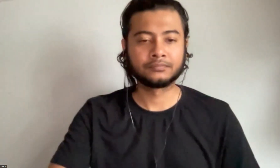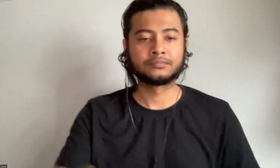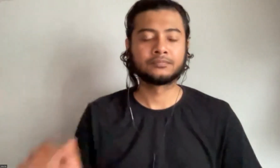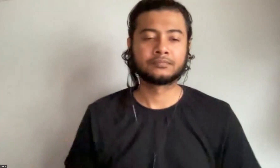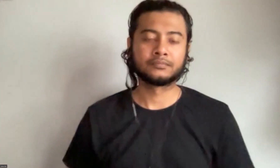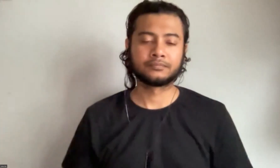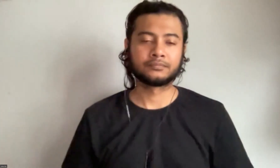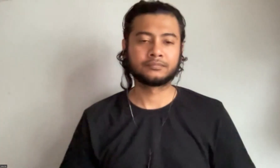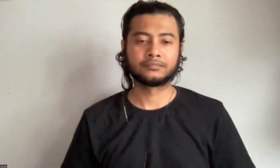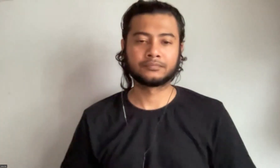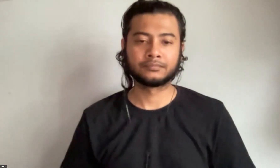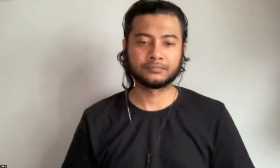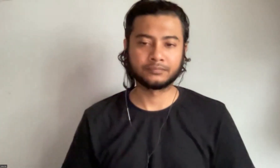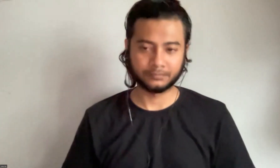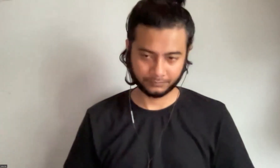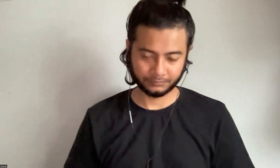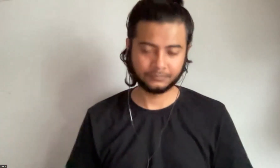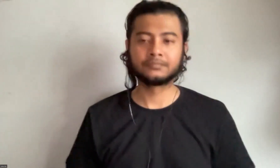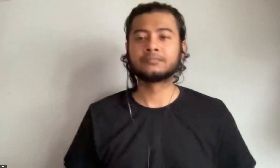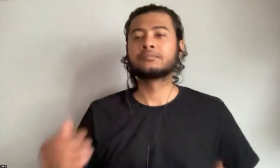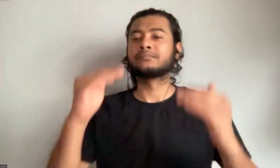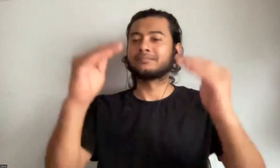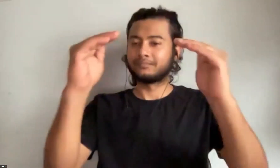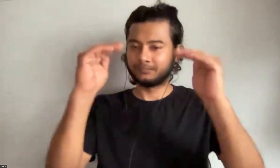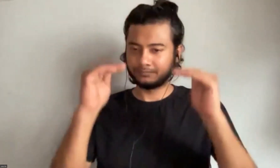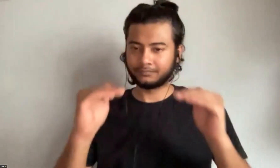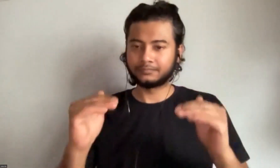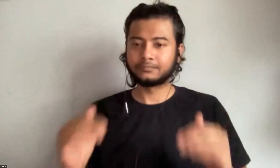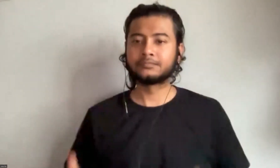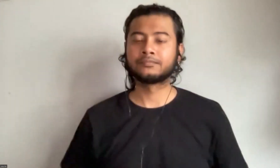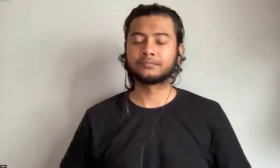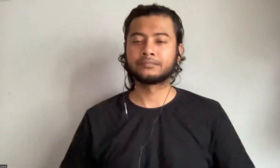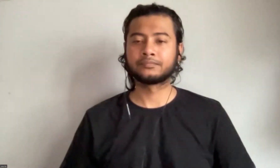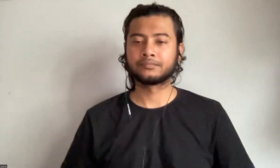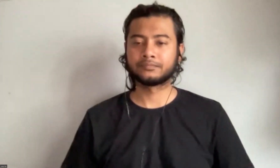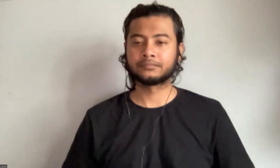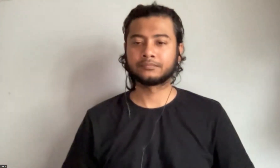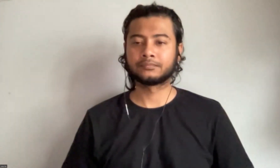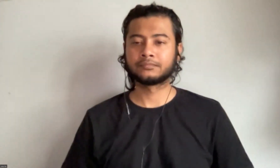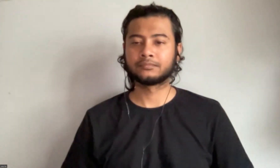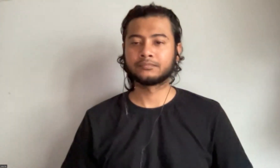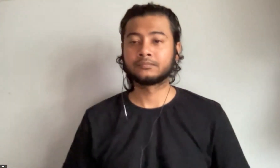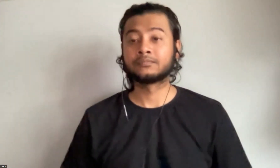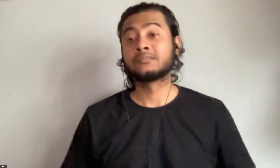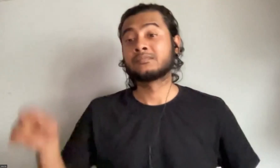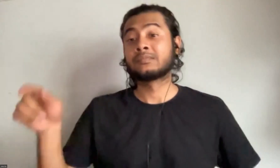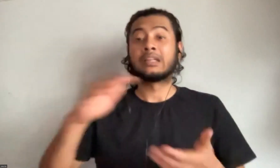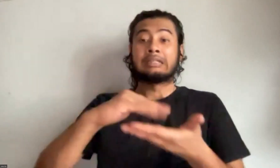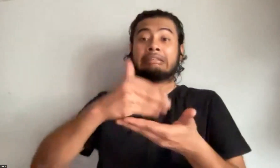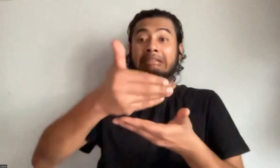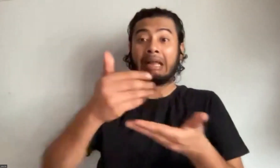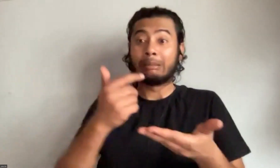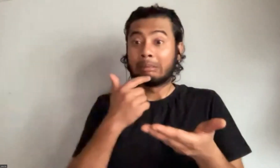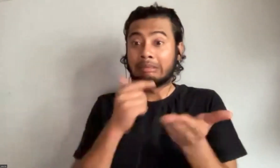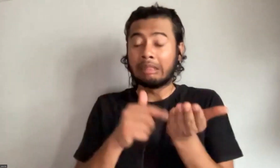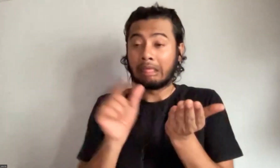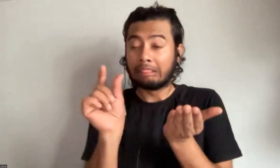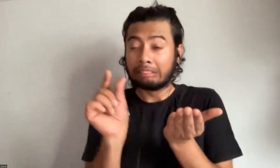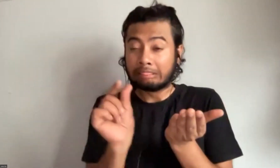So we'll just move on. I'm just about to get discharged. My laptop is just about to get discharged. I'm frantically looking